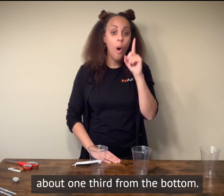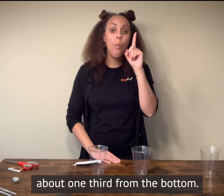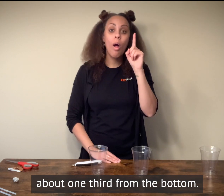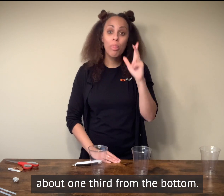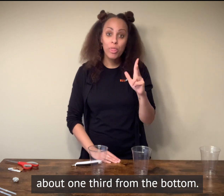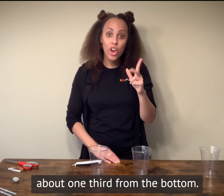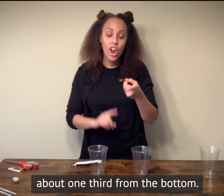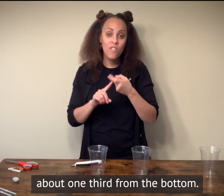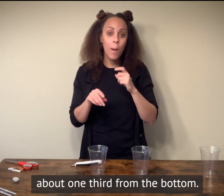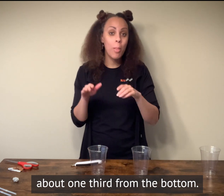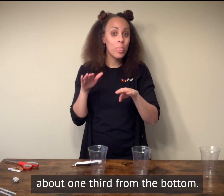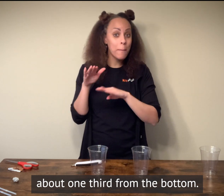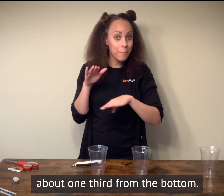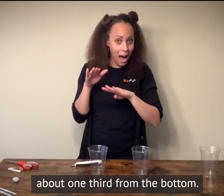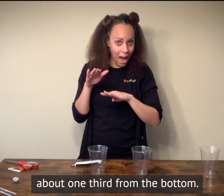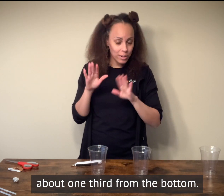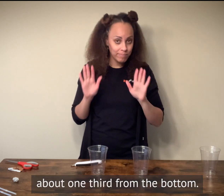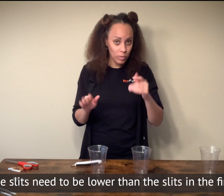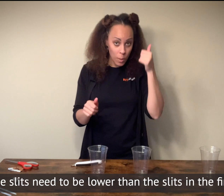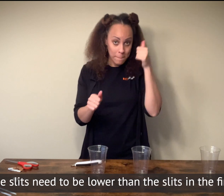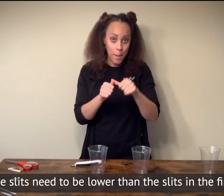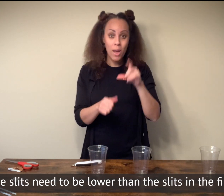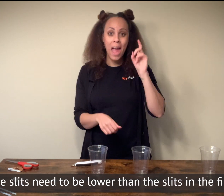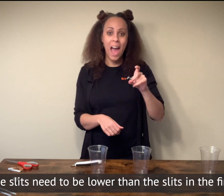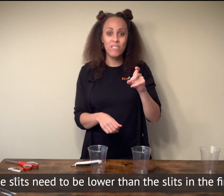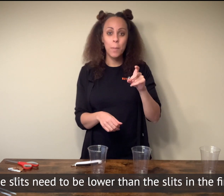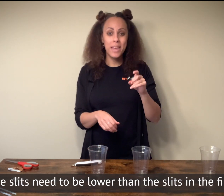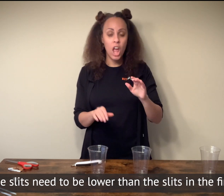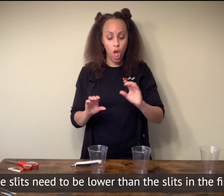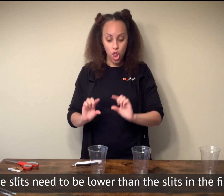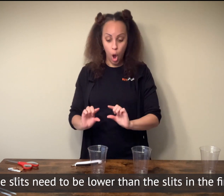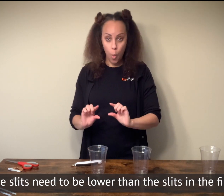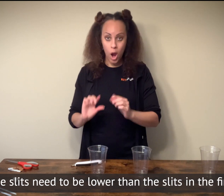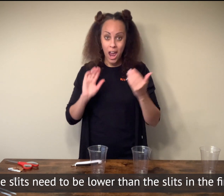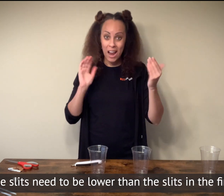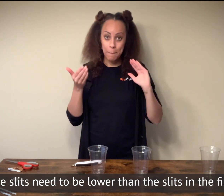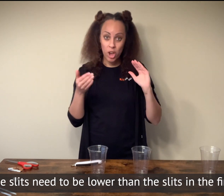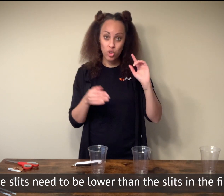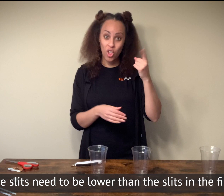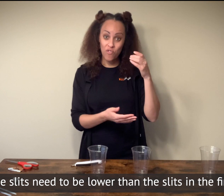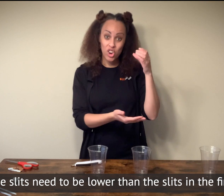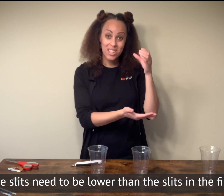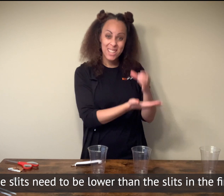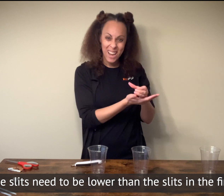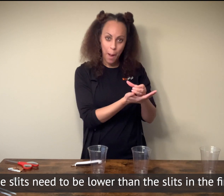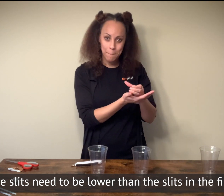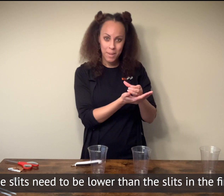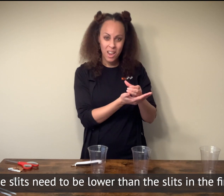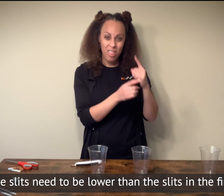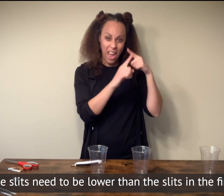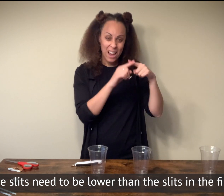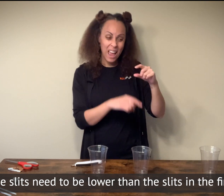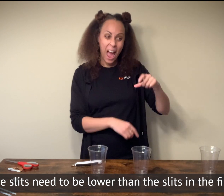about 1/3 from the bottom. Those slits need to be lower than the slits in the first cup.